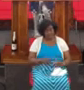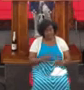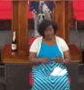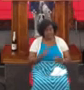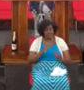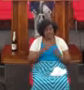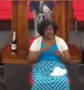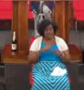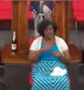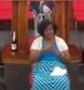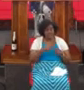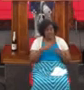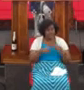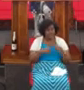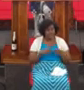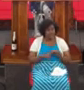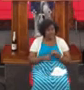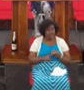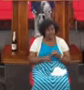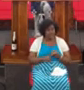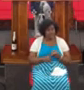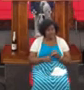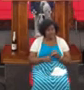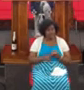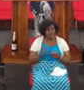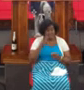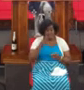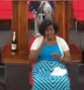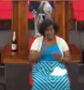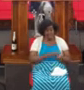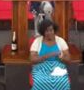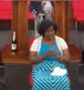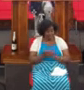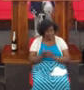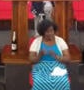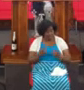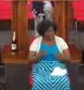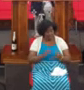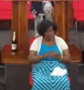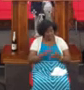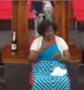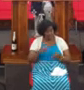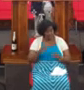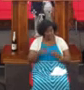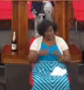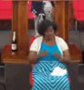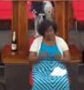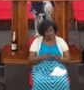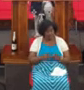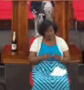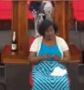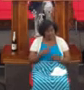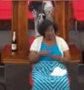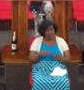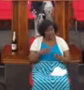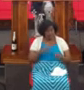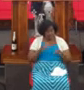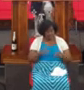I talked to you about sin. Jesus saw the condition of these people. Look at the